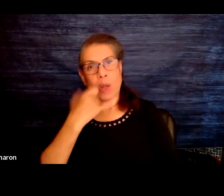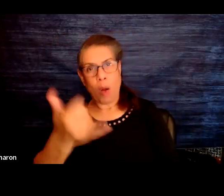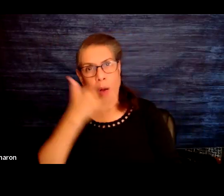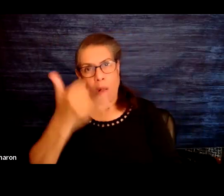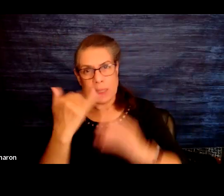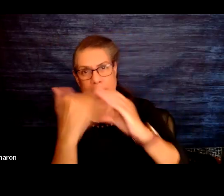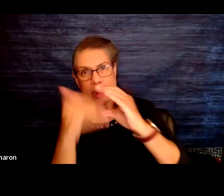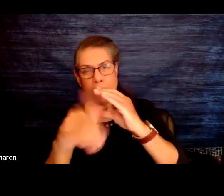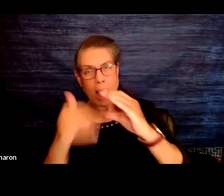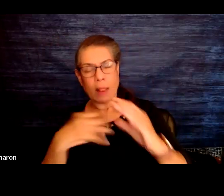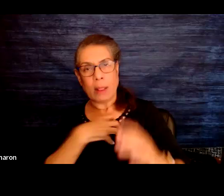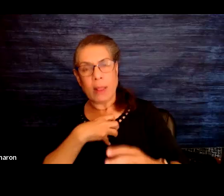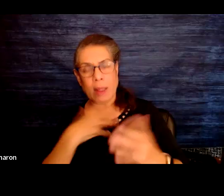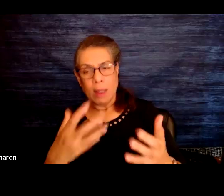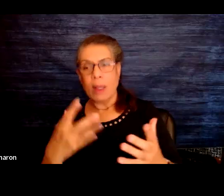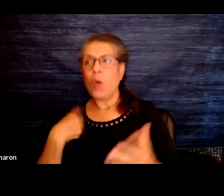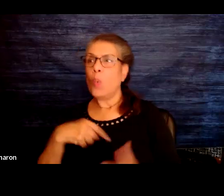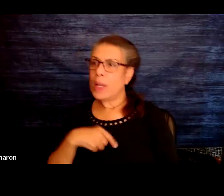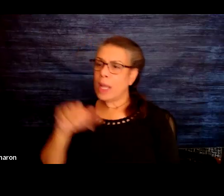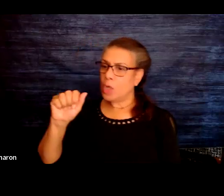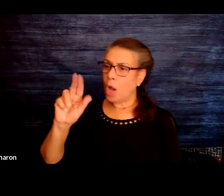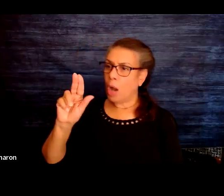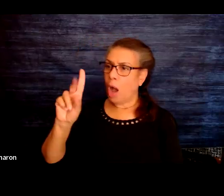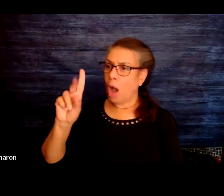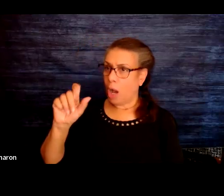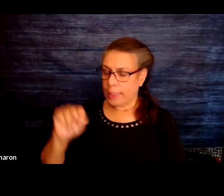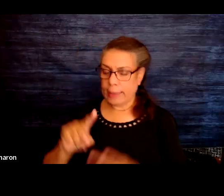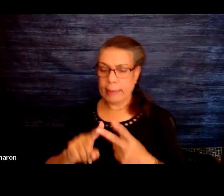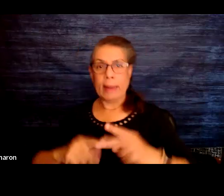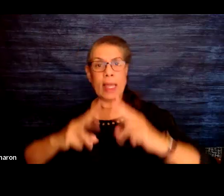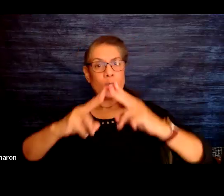meant that we had to do an audit, we had to do an analysis.